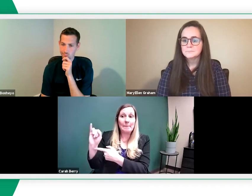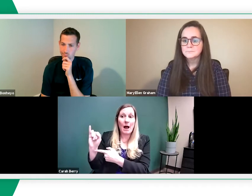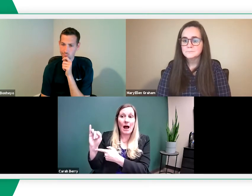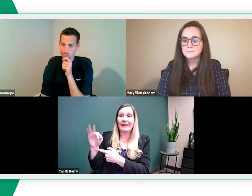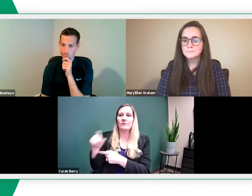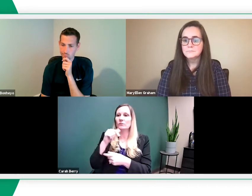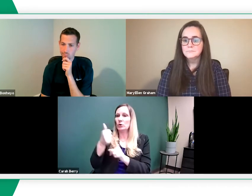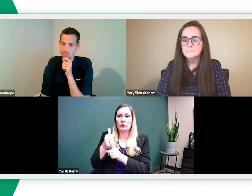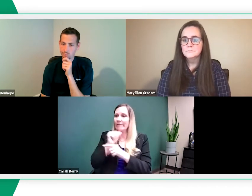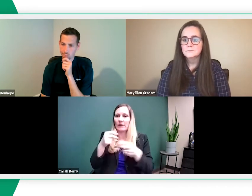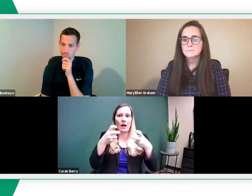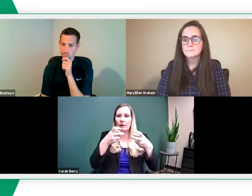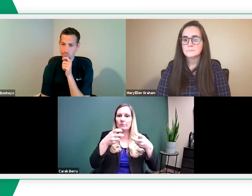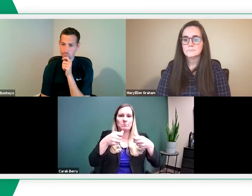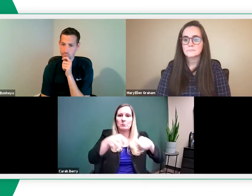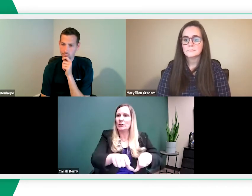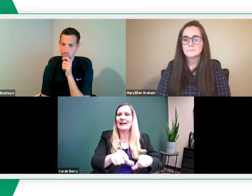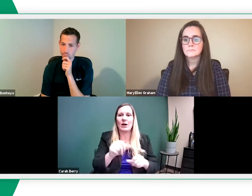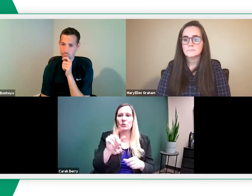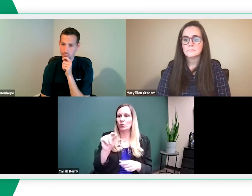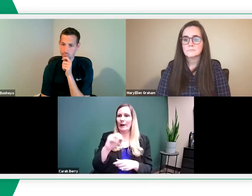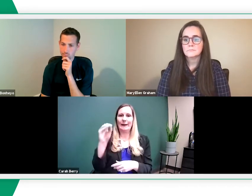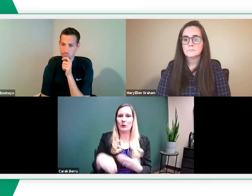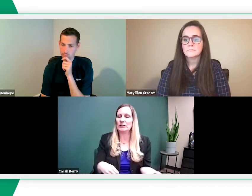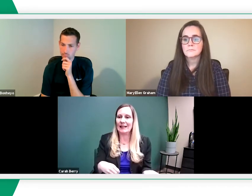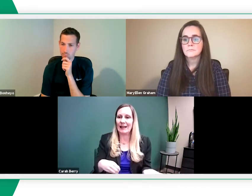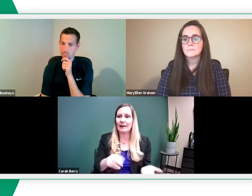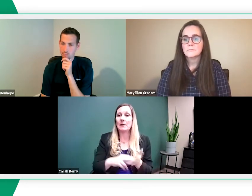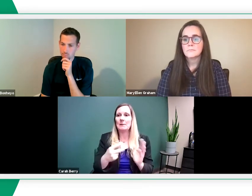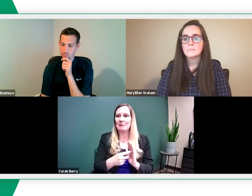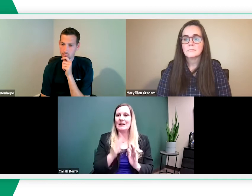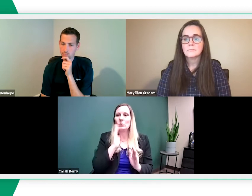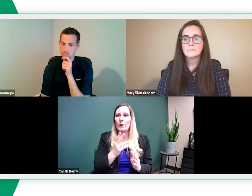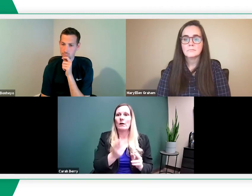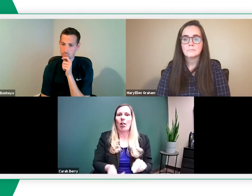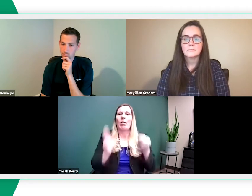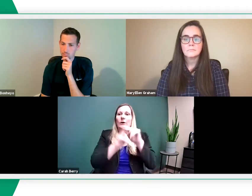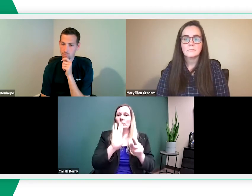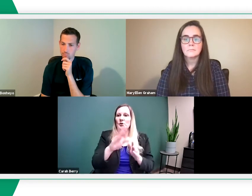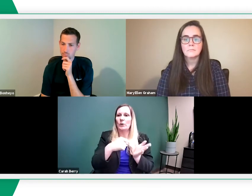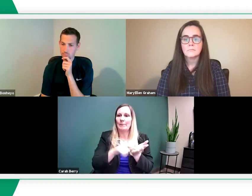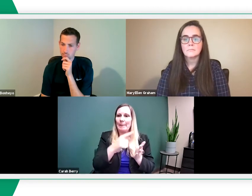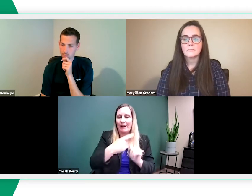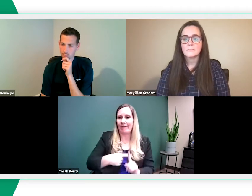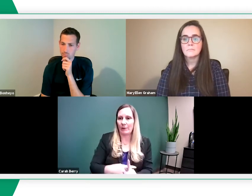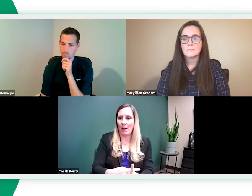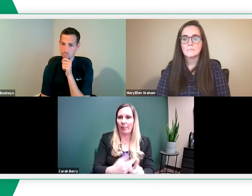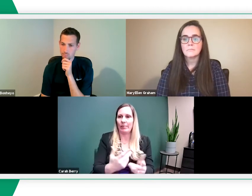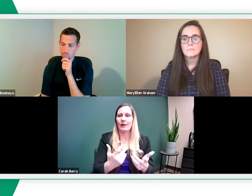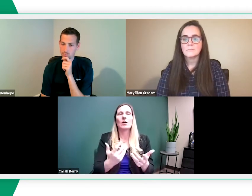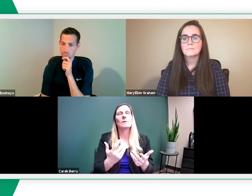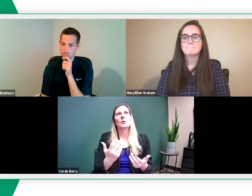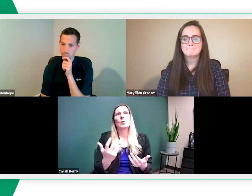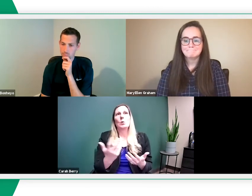purchase? PMI, if you don't have enough money to put 20% down, you'll have to